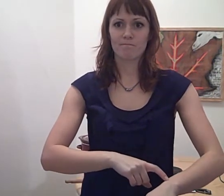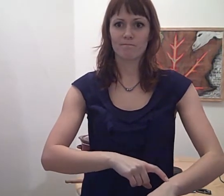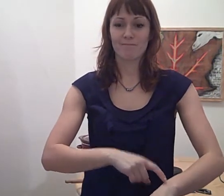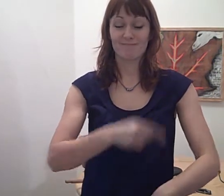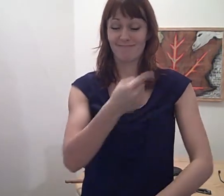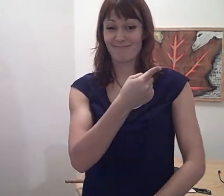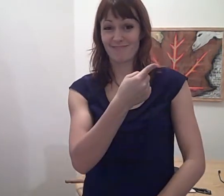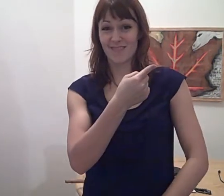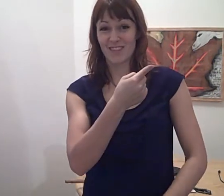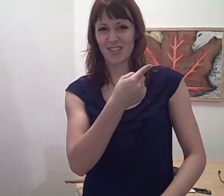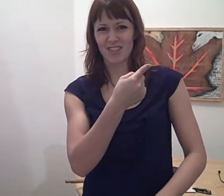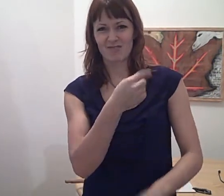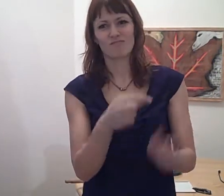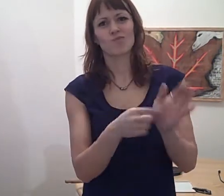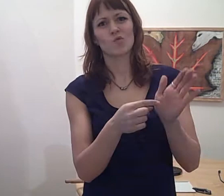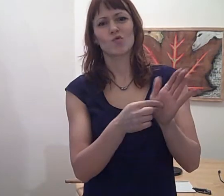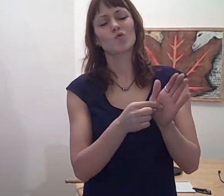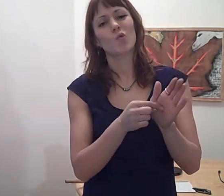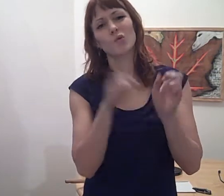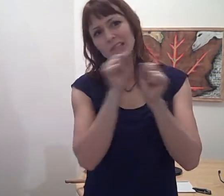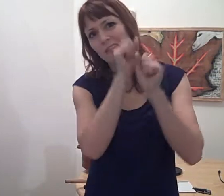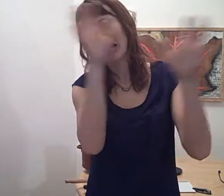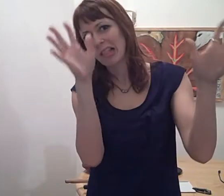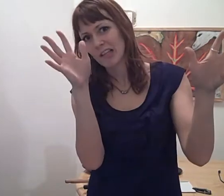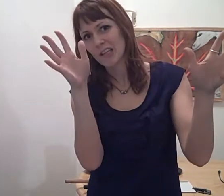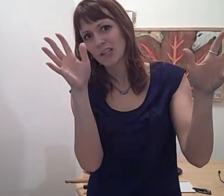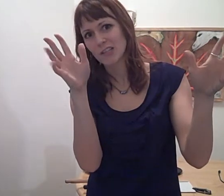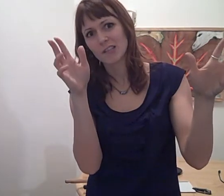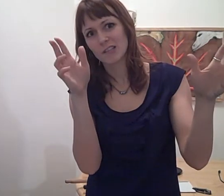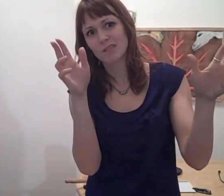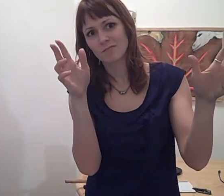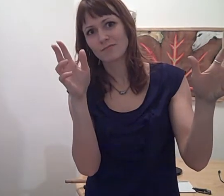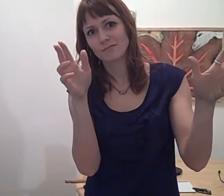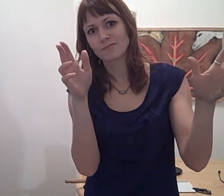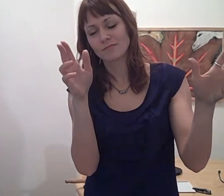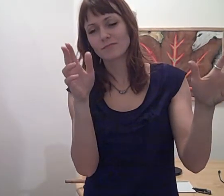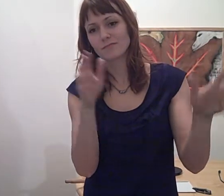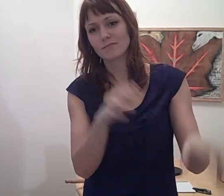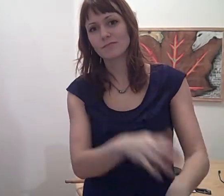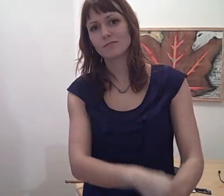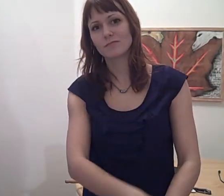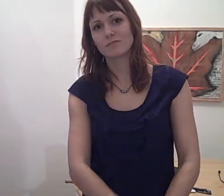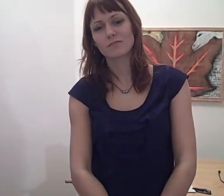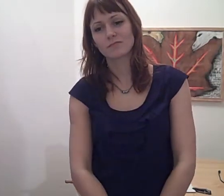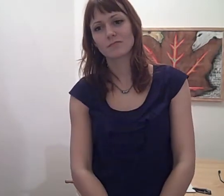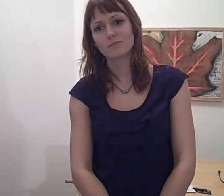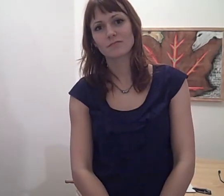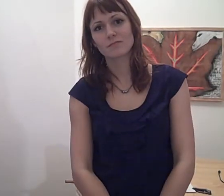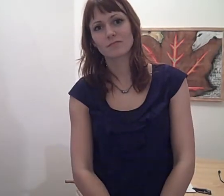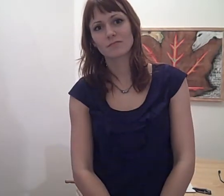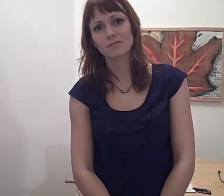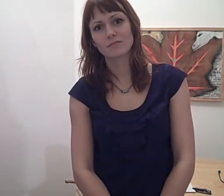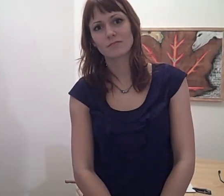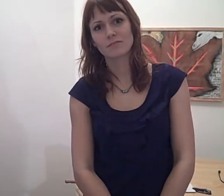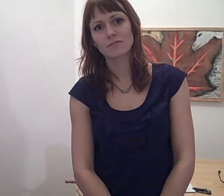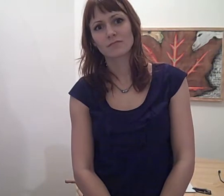Transparency is key. It's a film that you can look through. And then I'm going to turn the lights out,